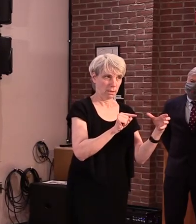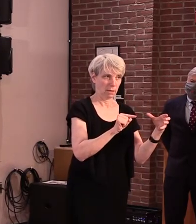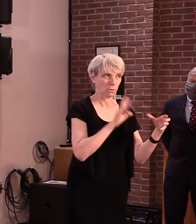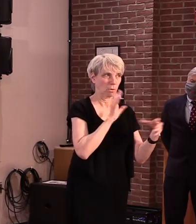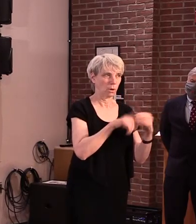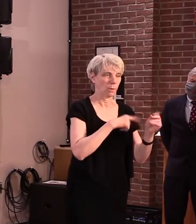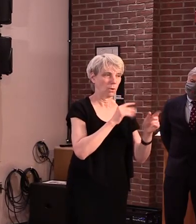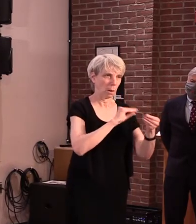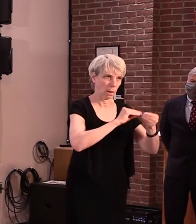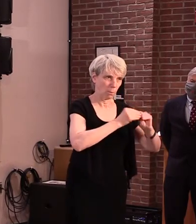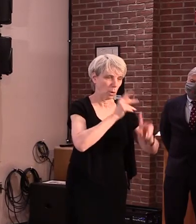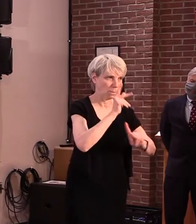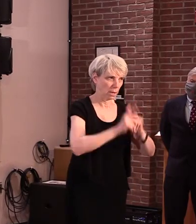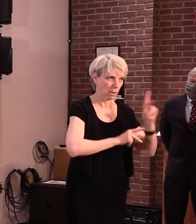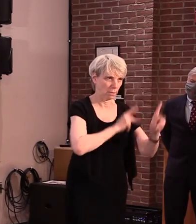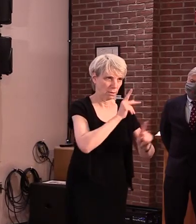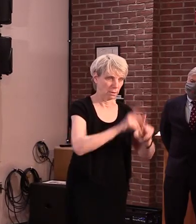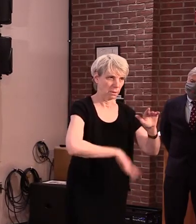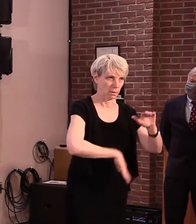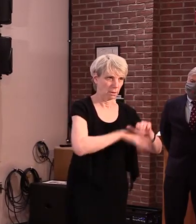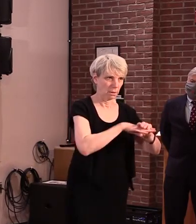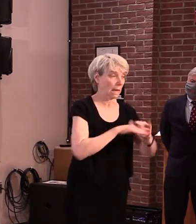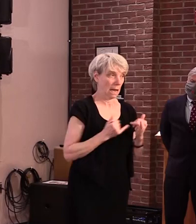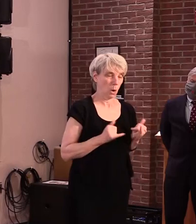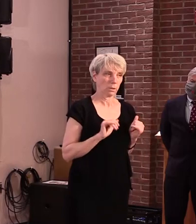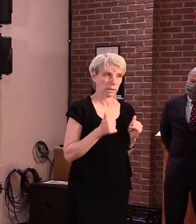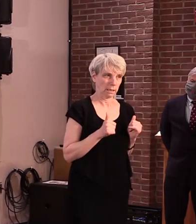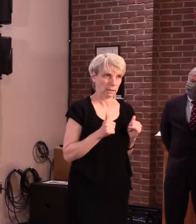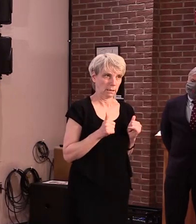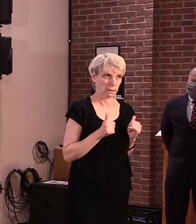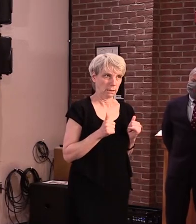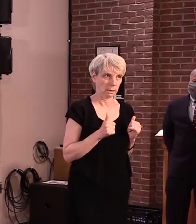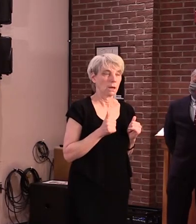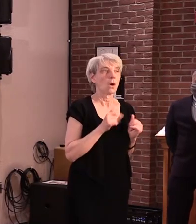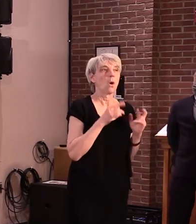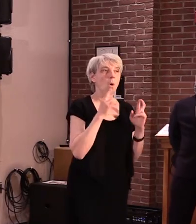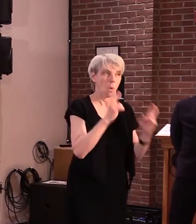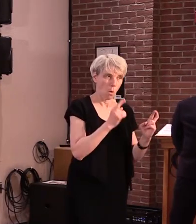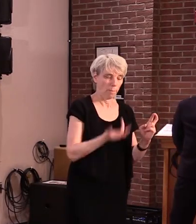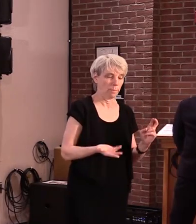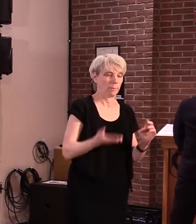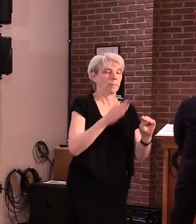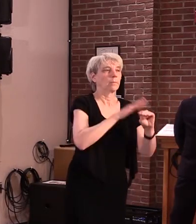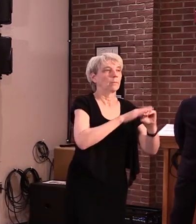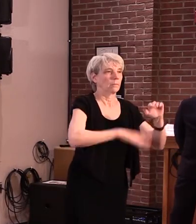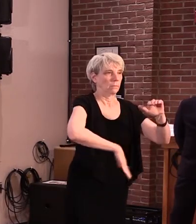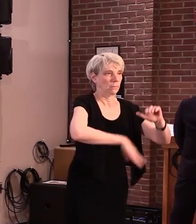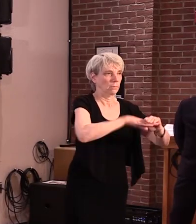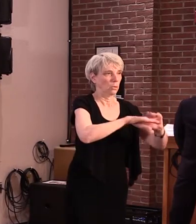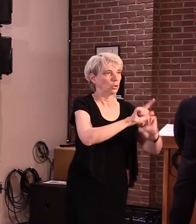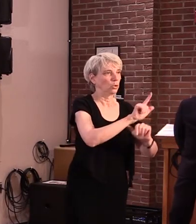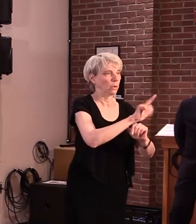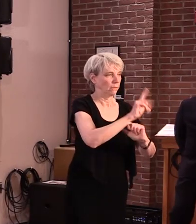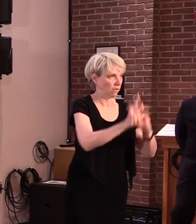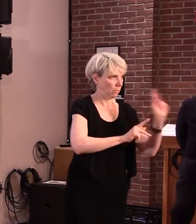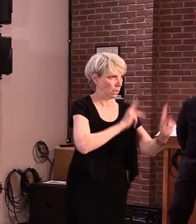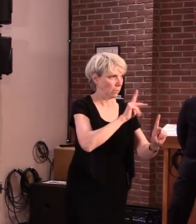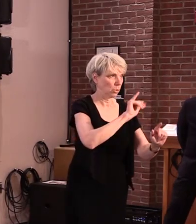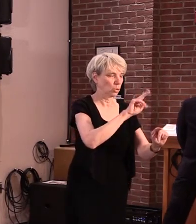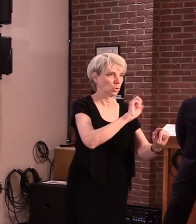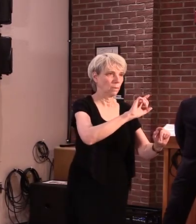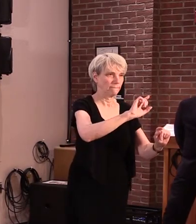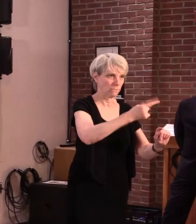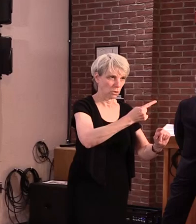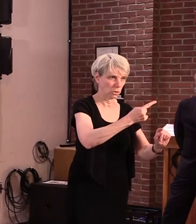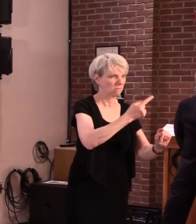one gathering. That's currently at 10. We go to 25, we hope, by around the 1st of June,